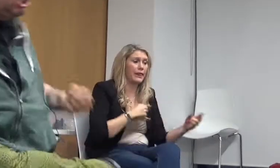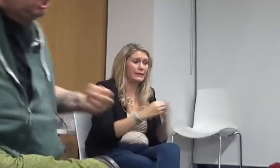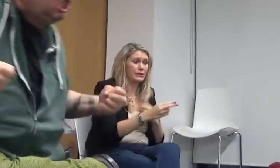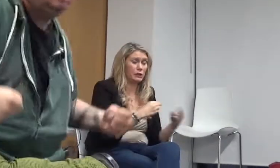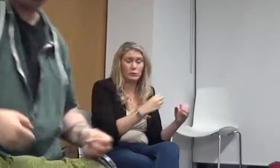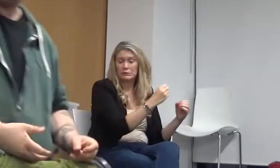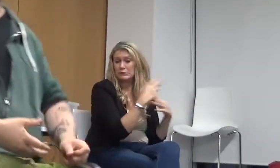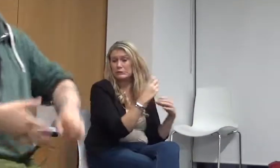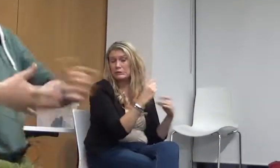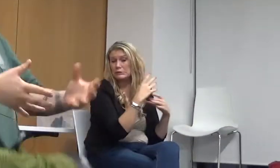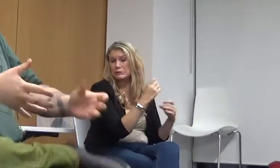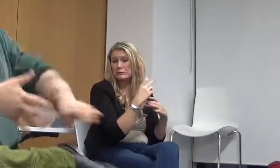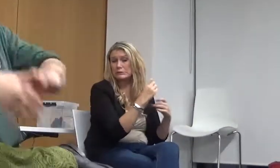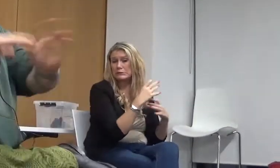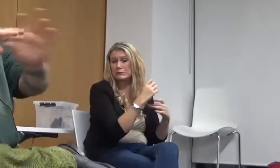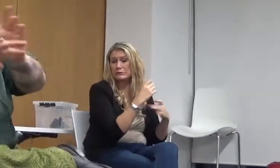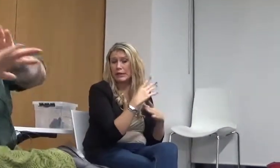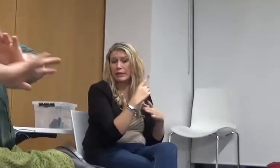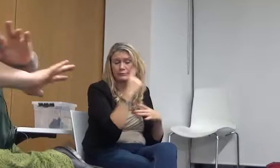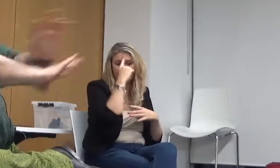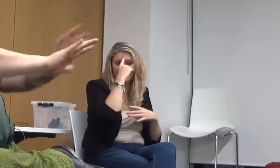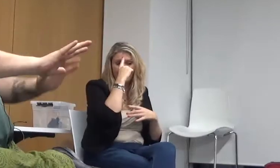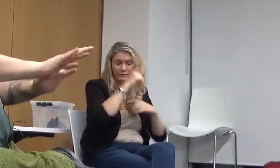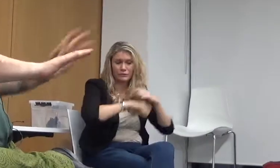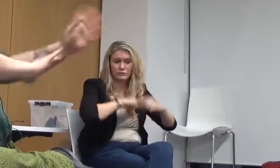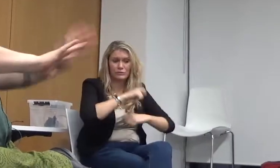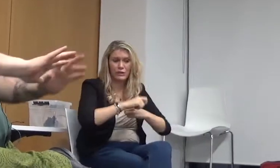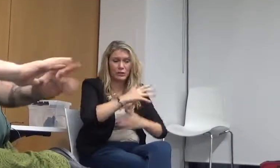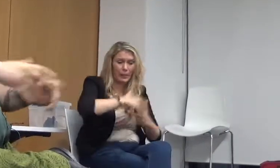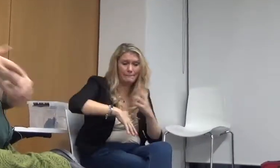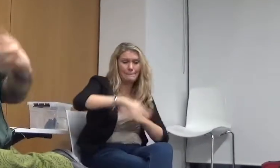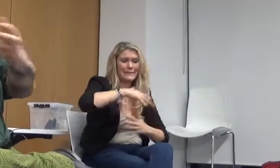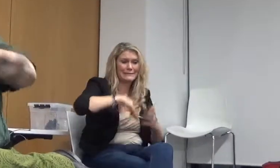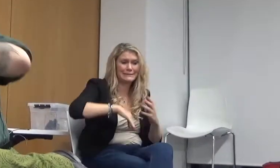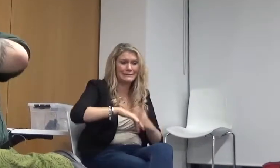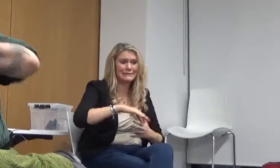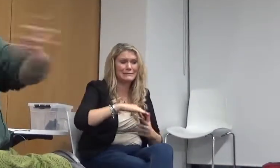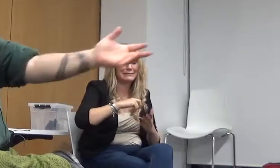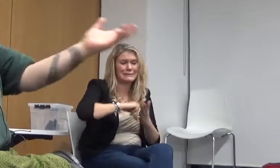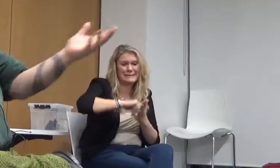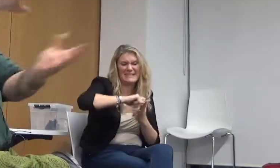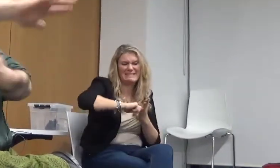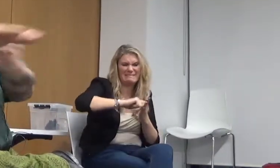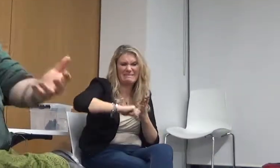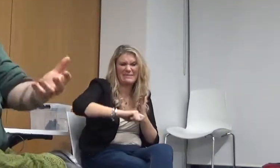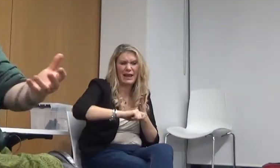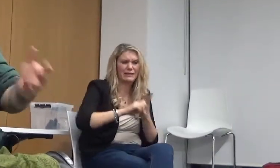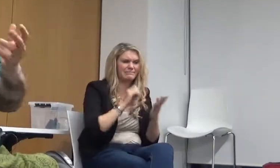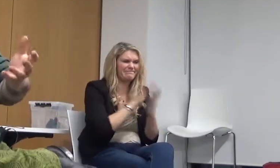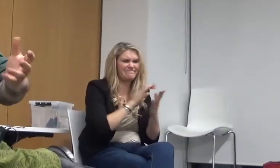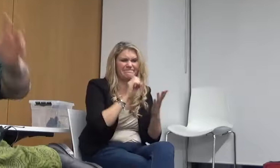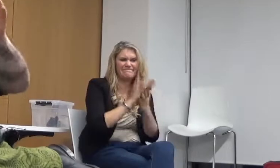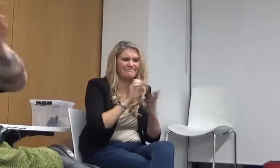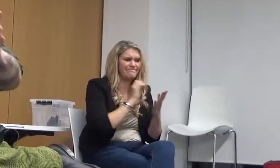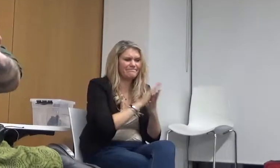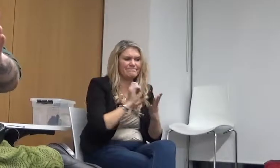making and you're just turning that into this mess, this mass of like splodge and the rest of it,